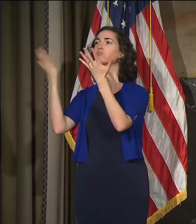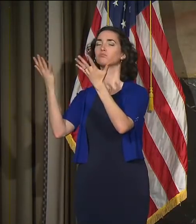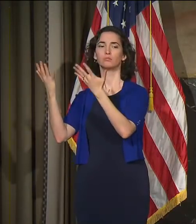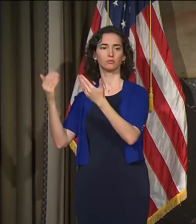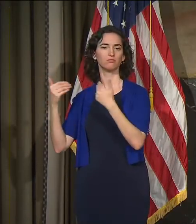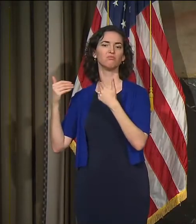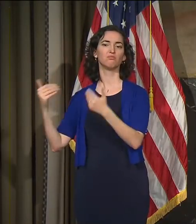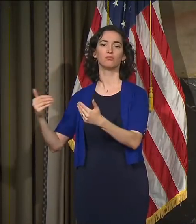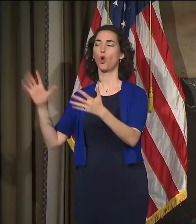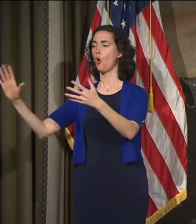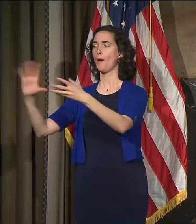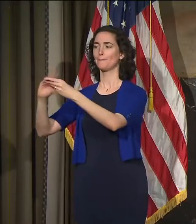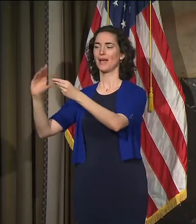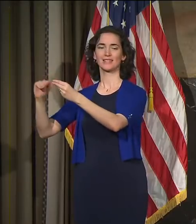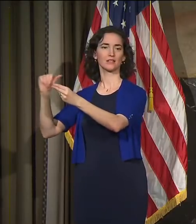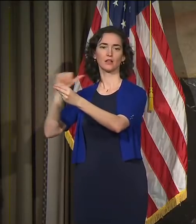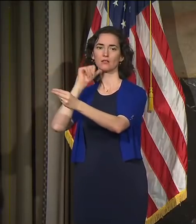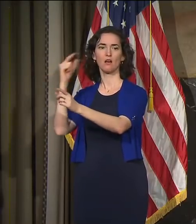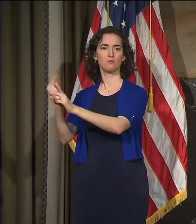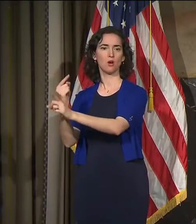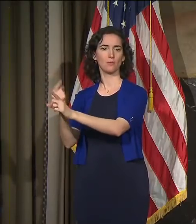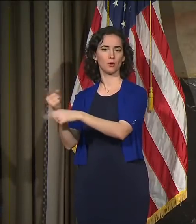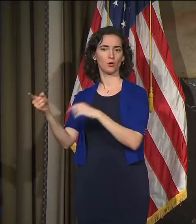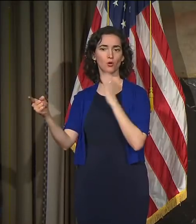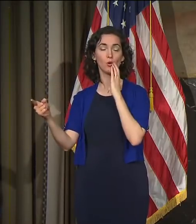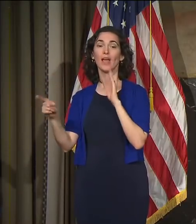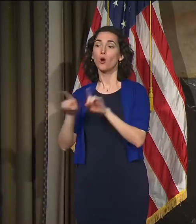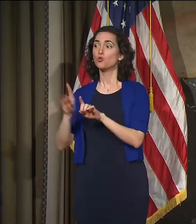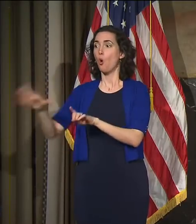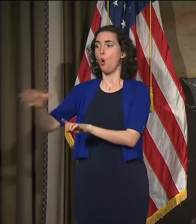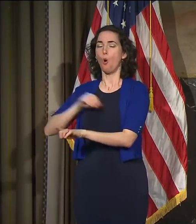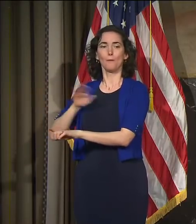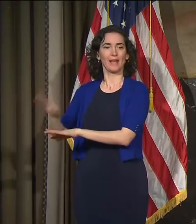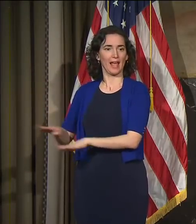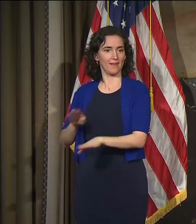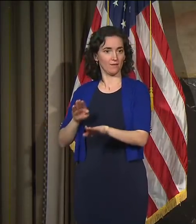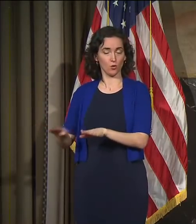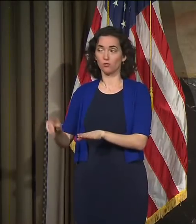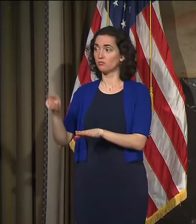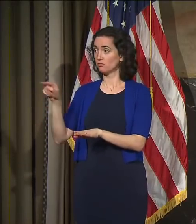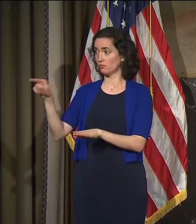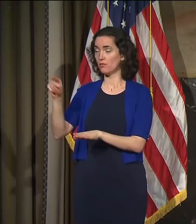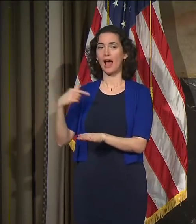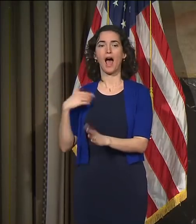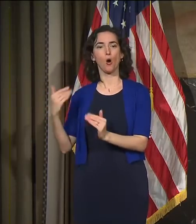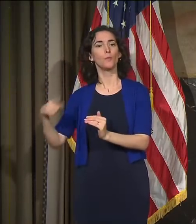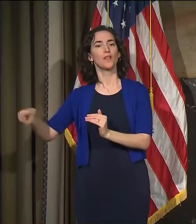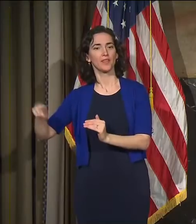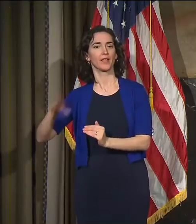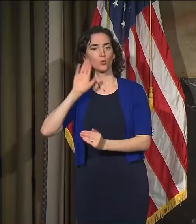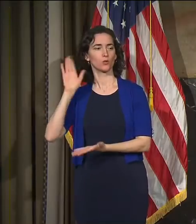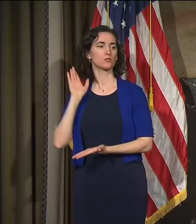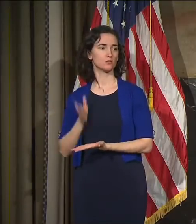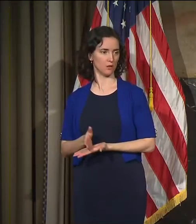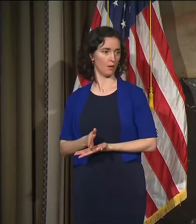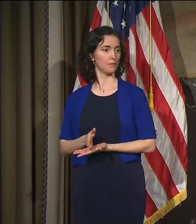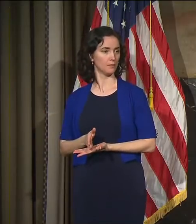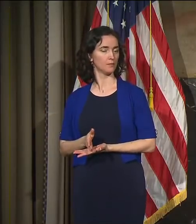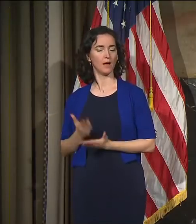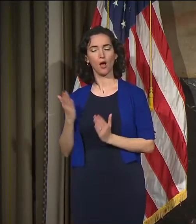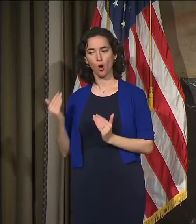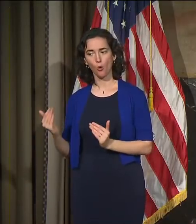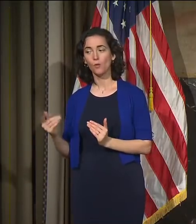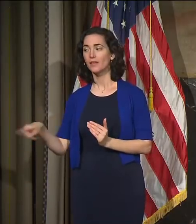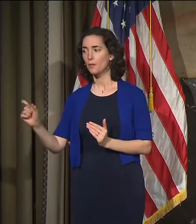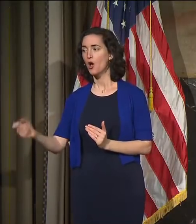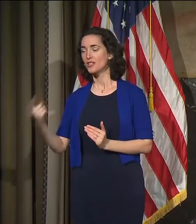with respect to their messaging and, by the way, their personal behavior. I hope that they will stop that, understand that this